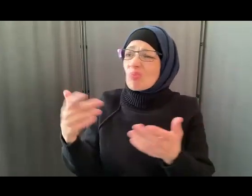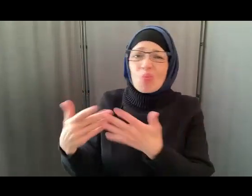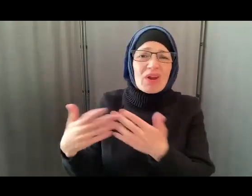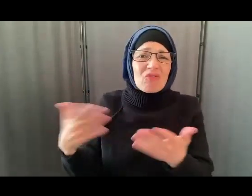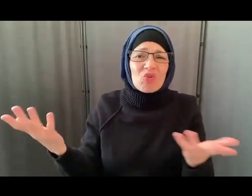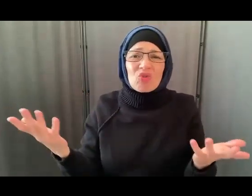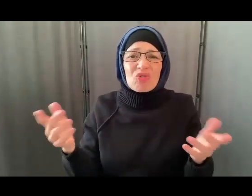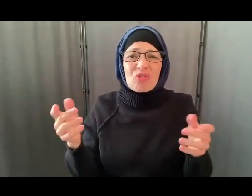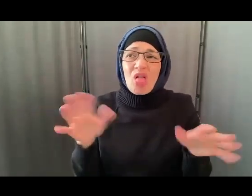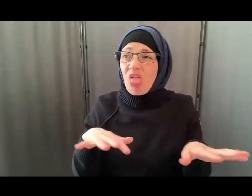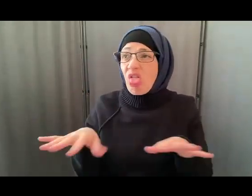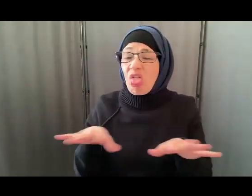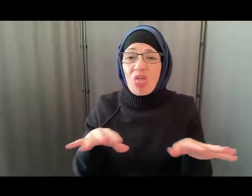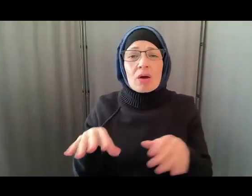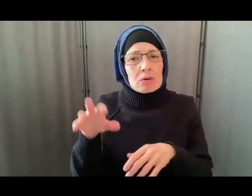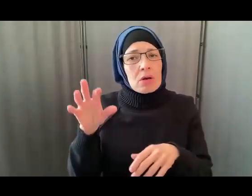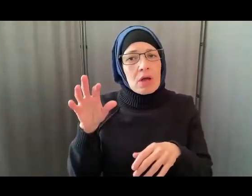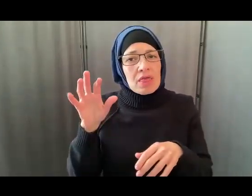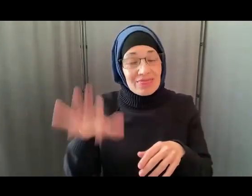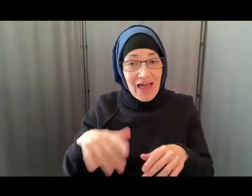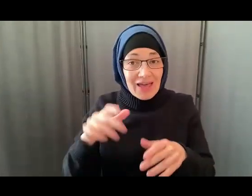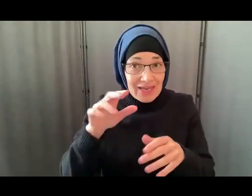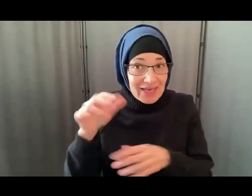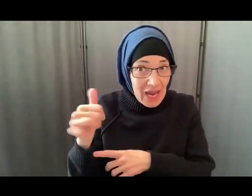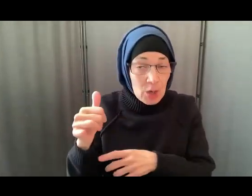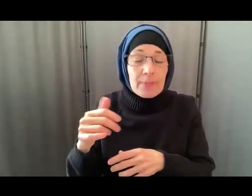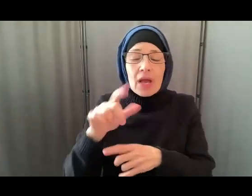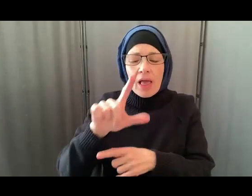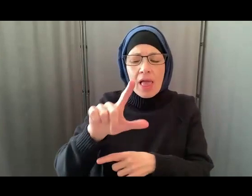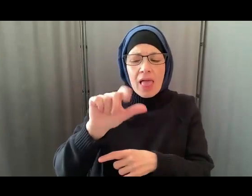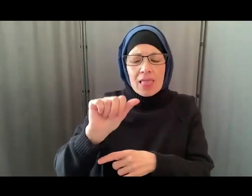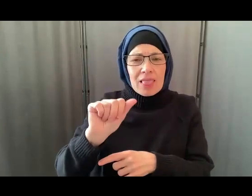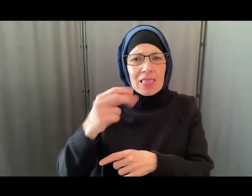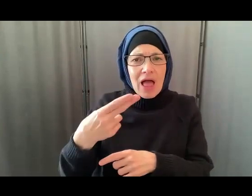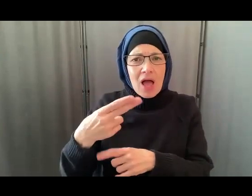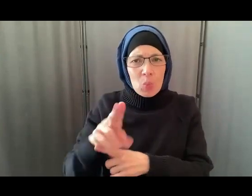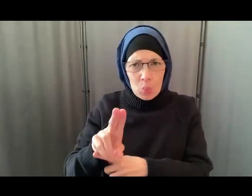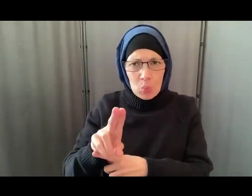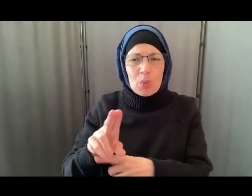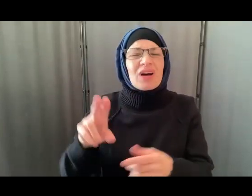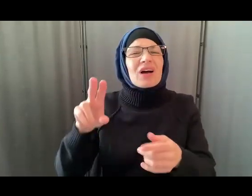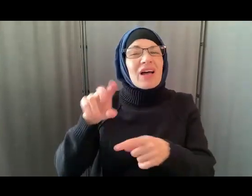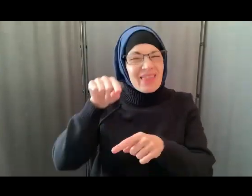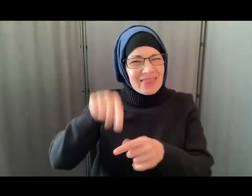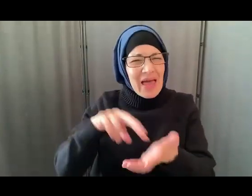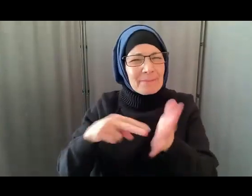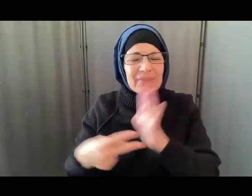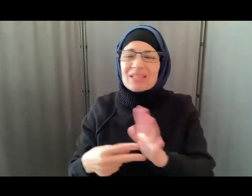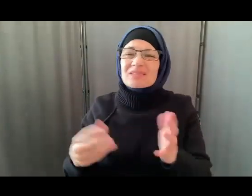is in Arabic called lahw. Lahw means useless activity.